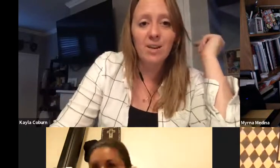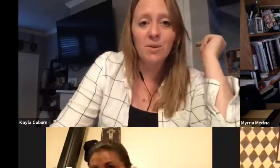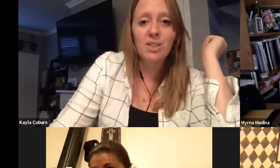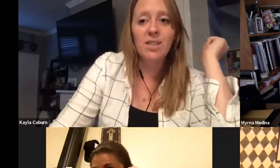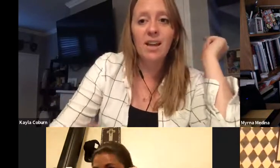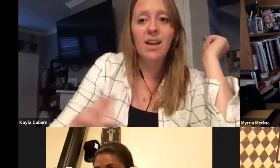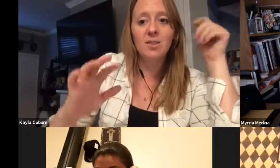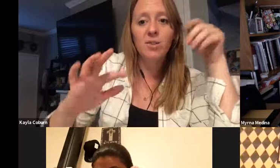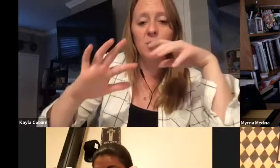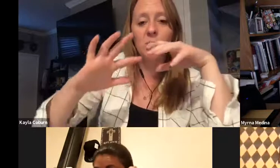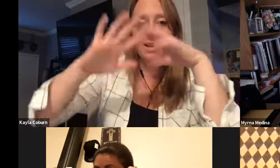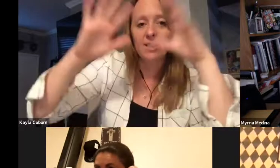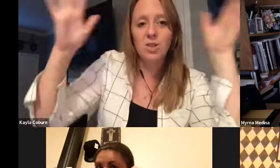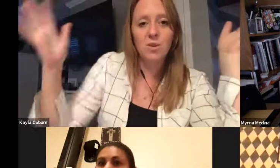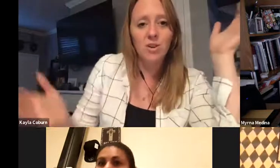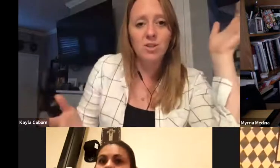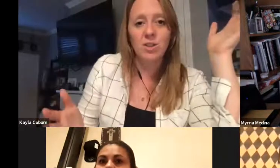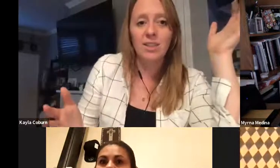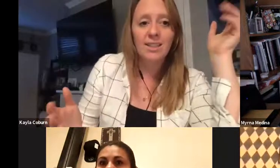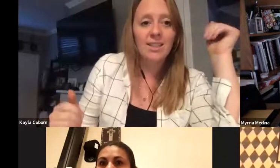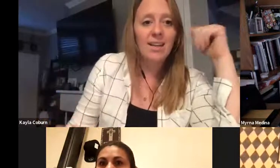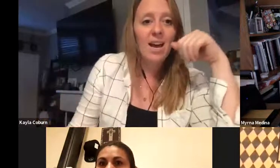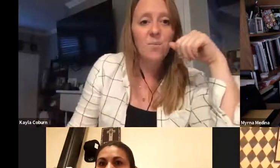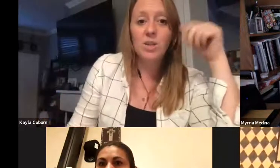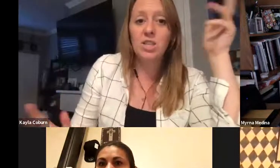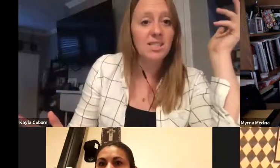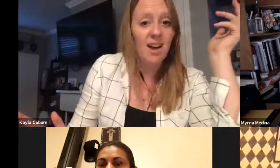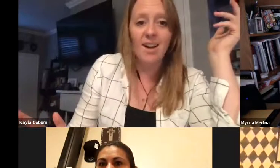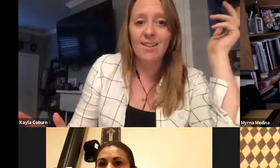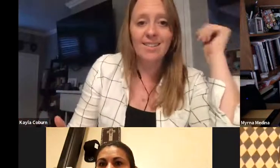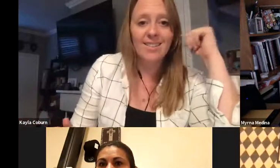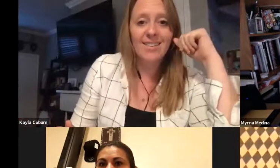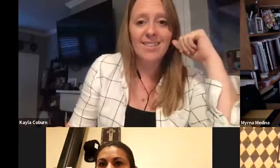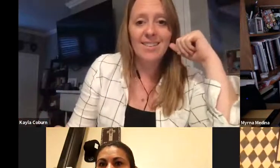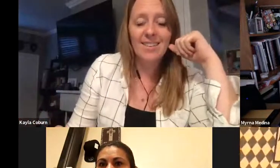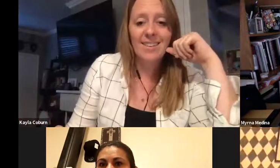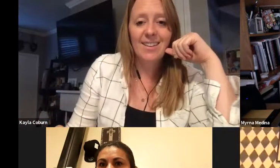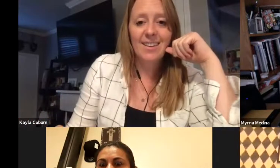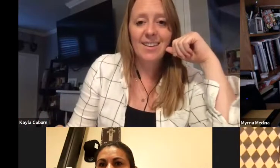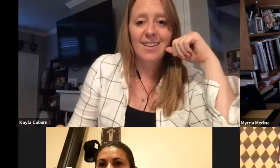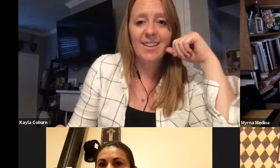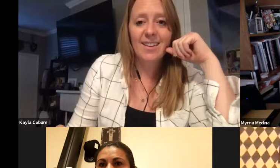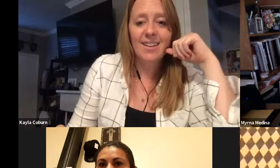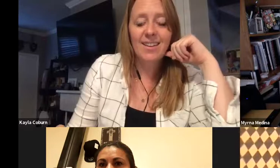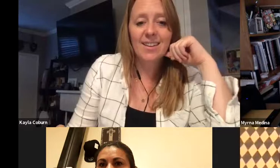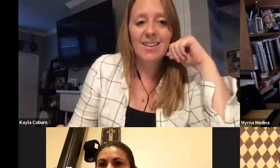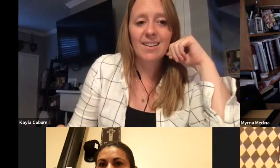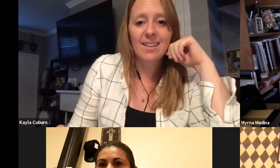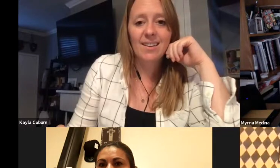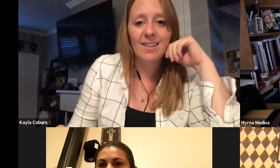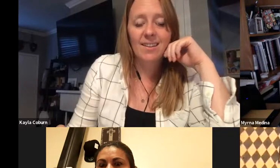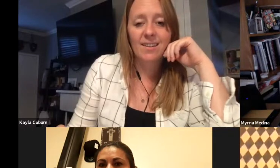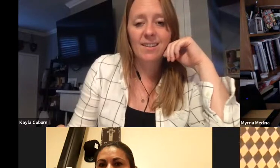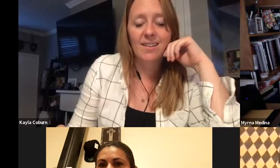Sign Language, they assume it's universal, which it is not. Ok, y esa es una excelente